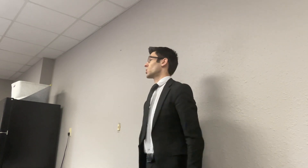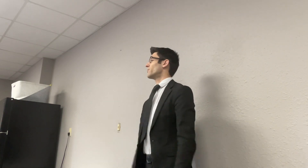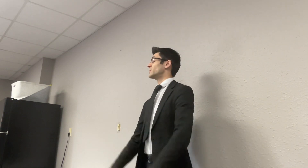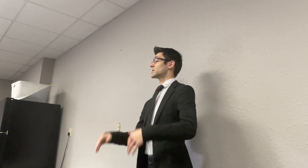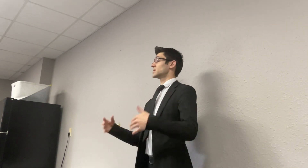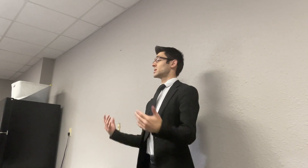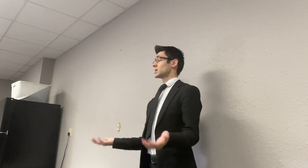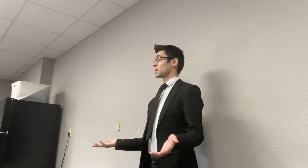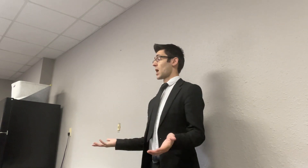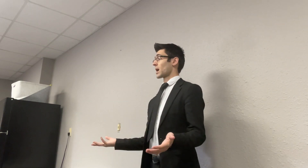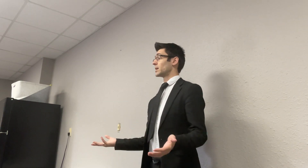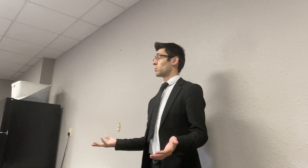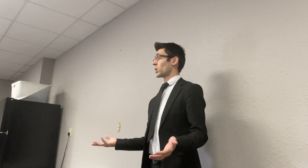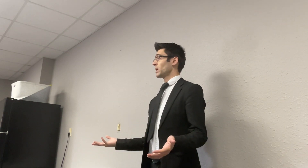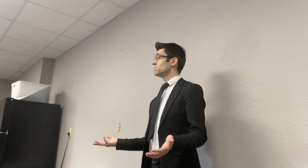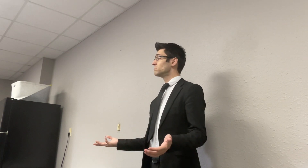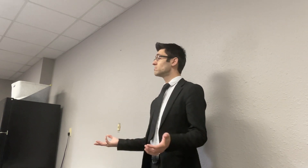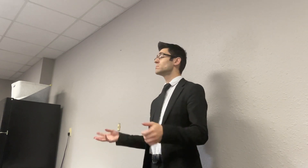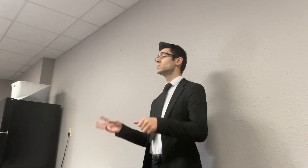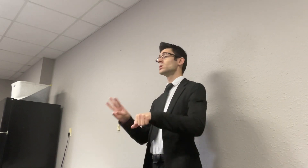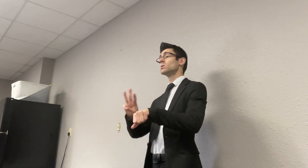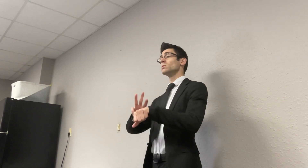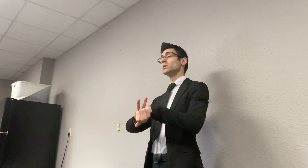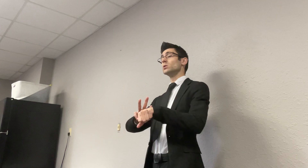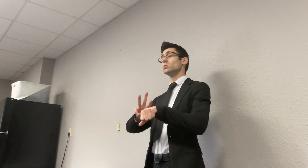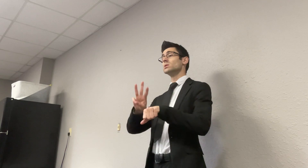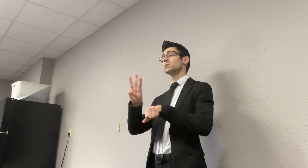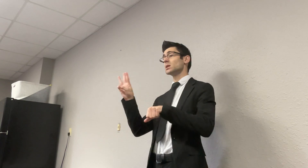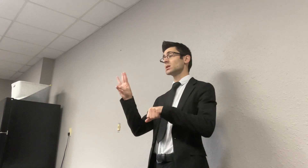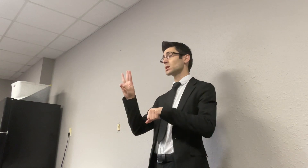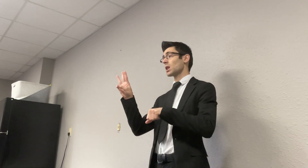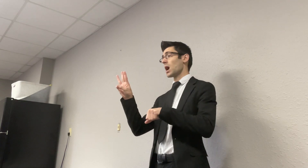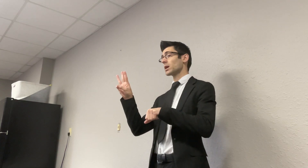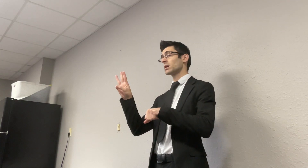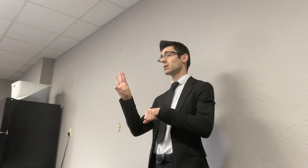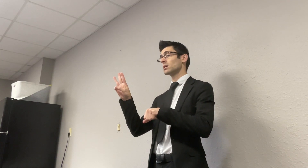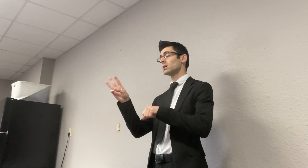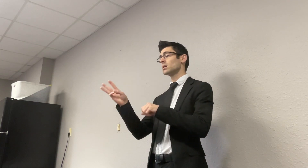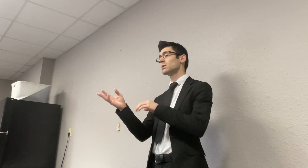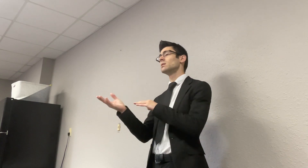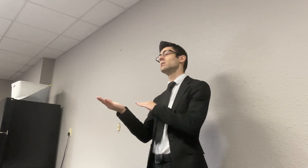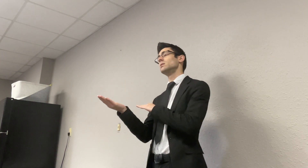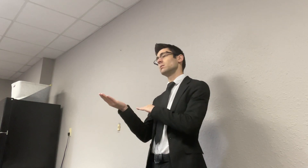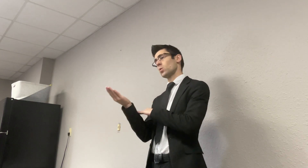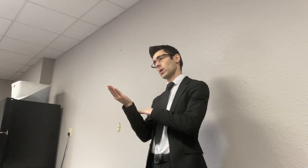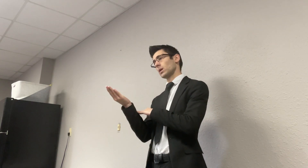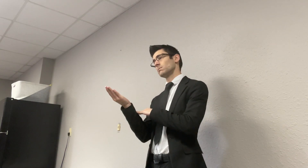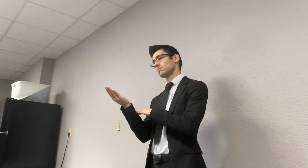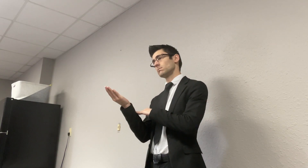if it's 6 o'clock in the morning, you do 6 o'clock in the morning.